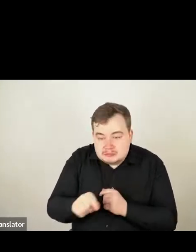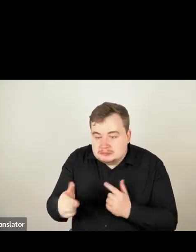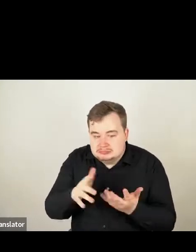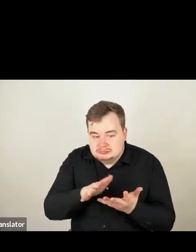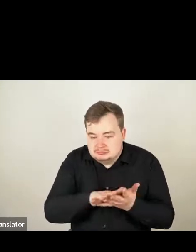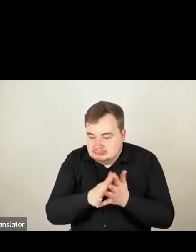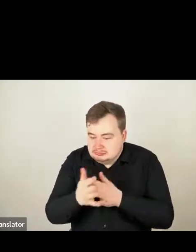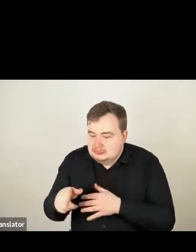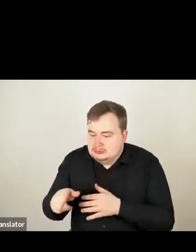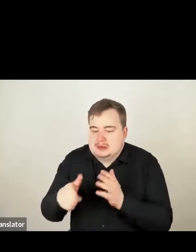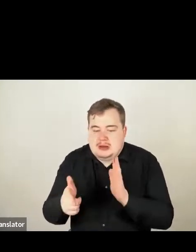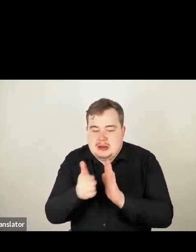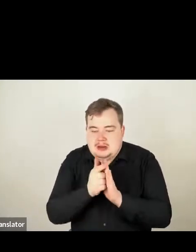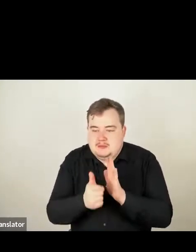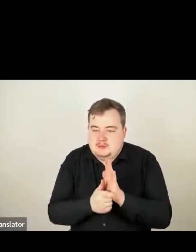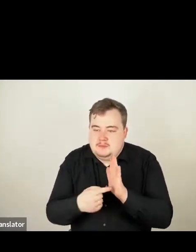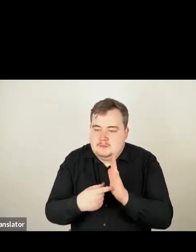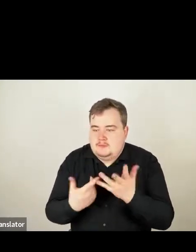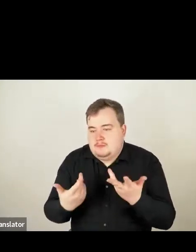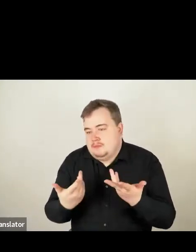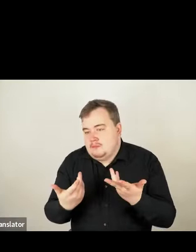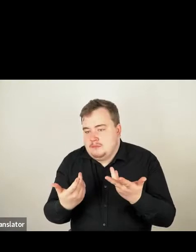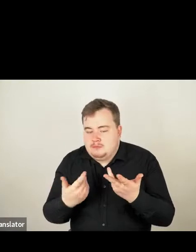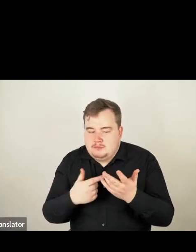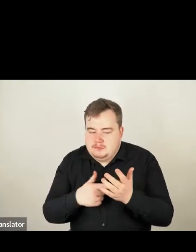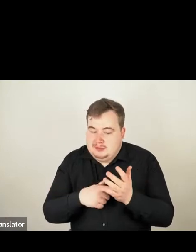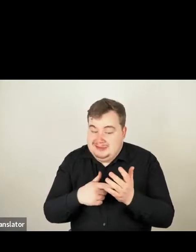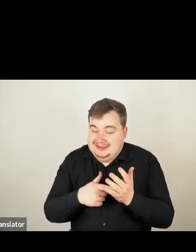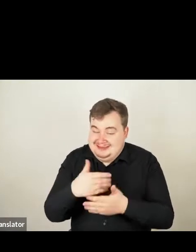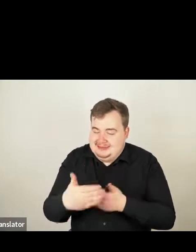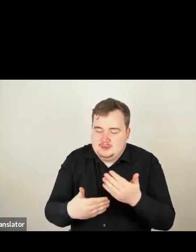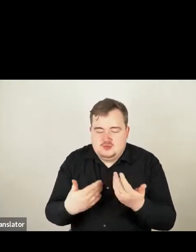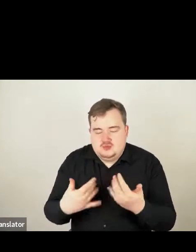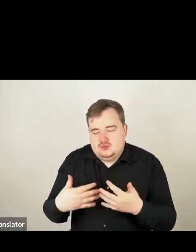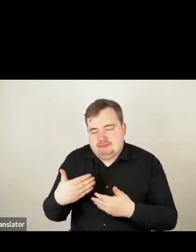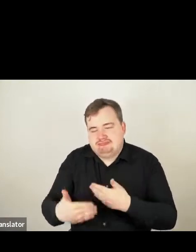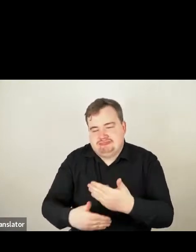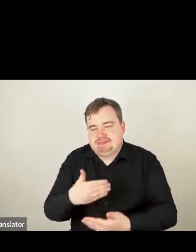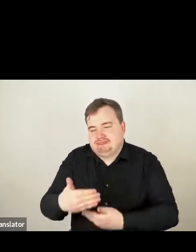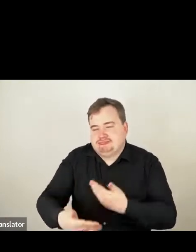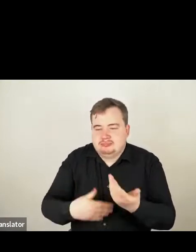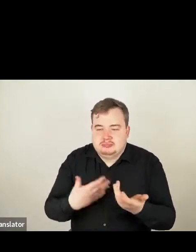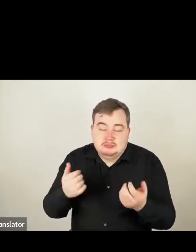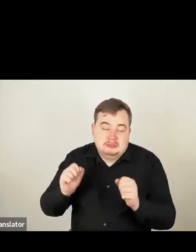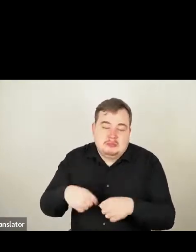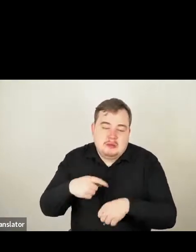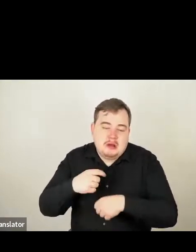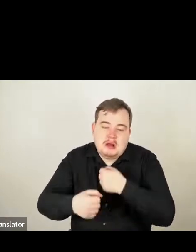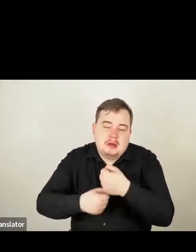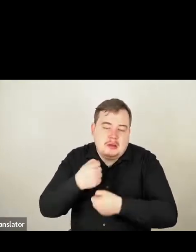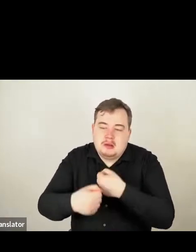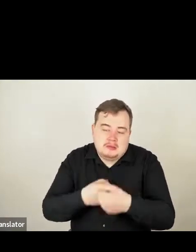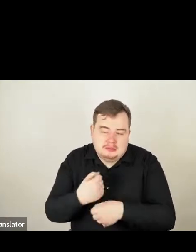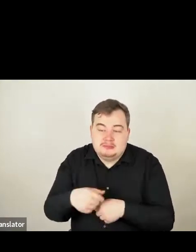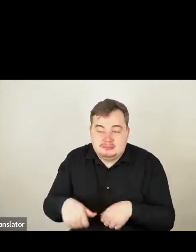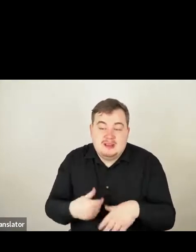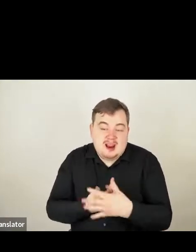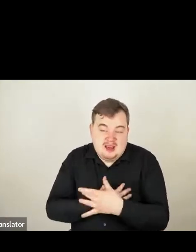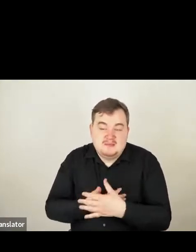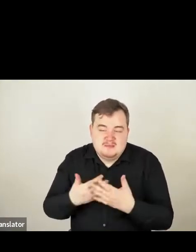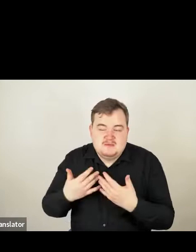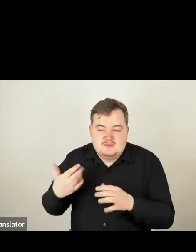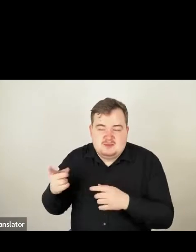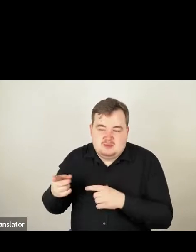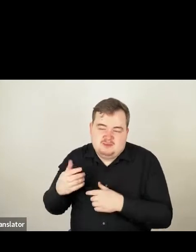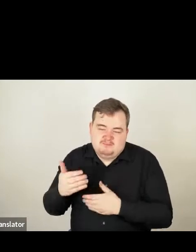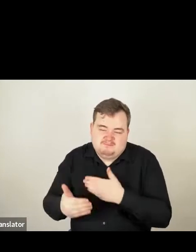after more than 20 years in Albania of a movement for gender equality, I can be proud on telling you